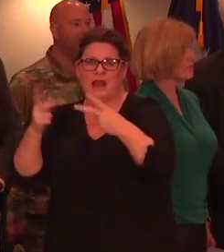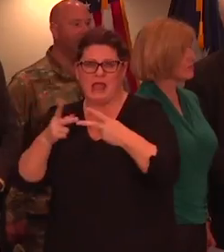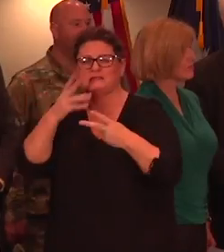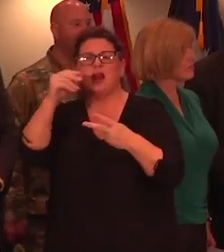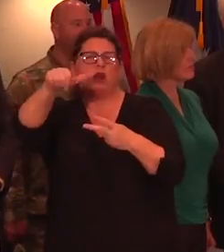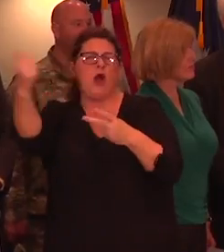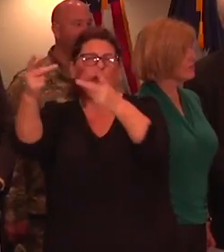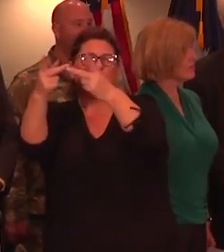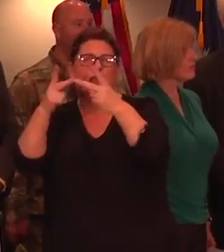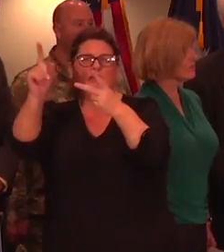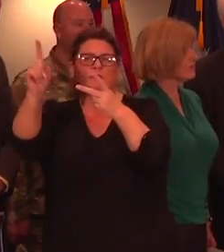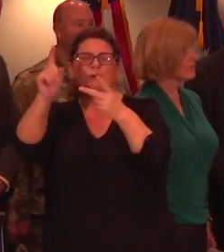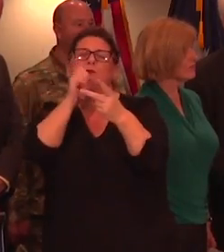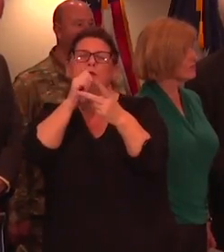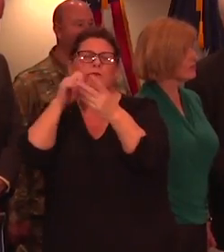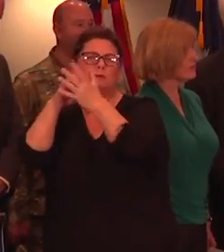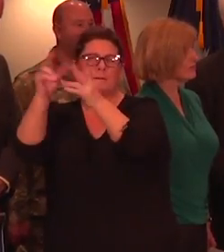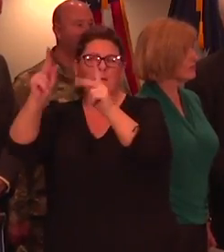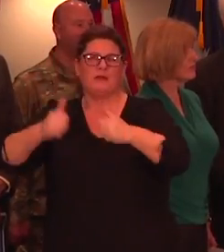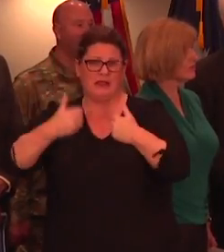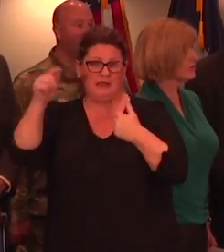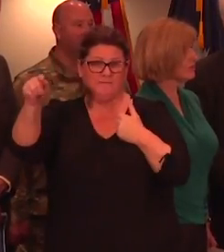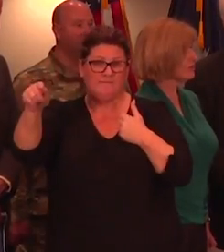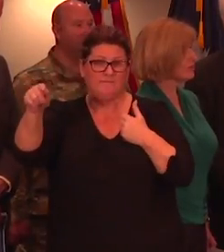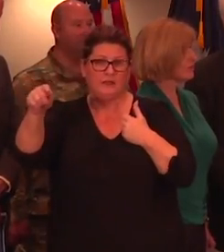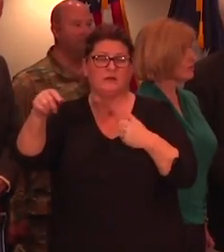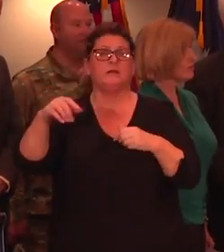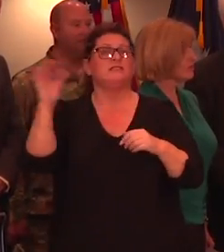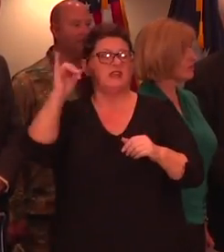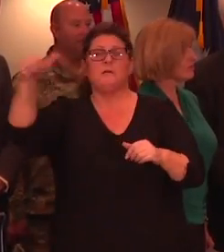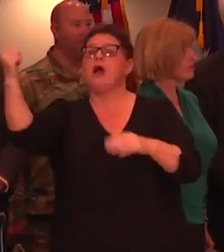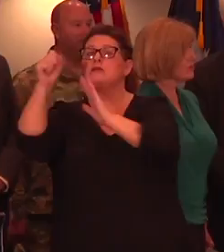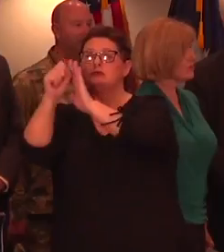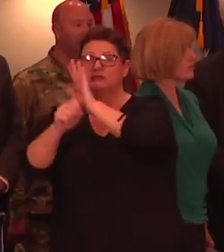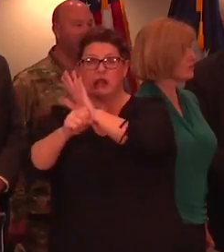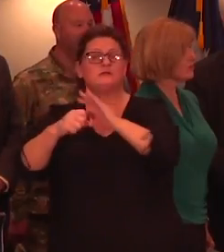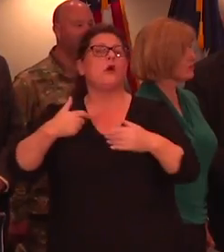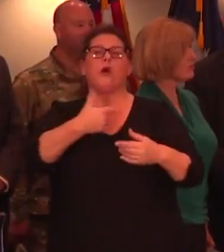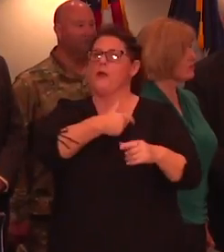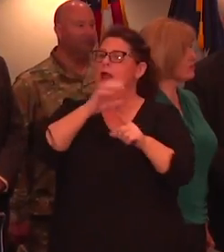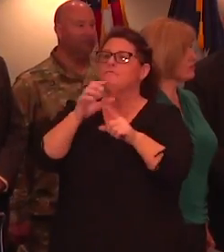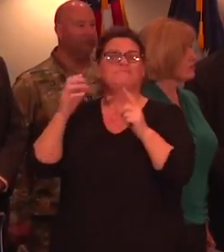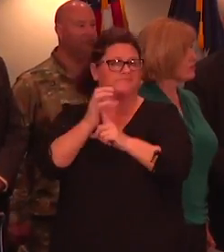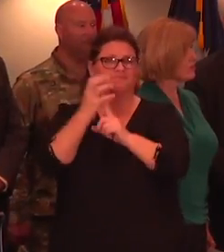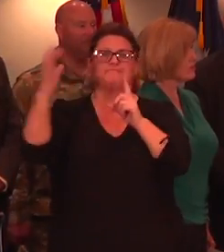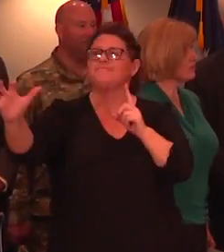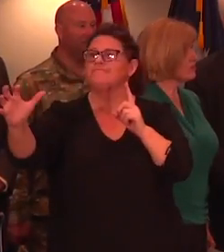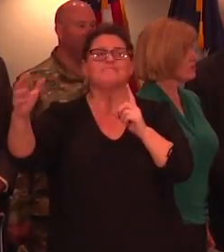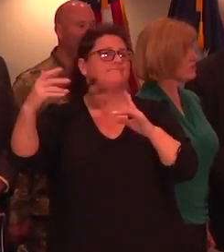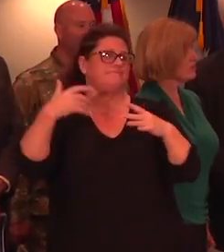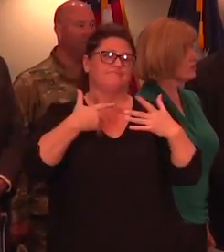unique circumstances. We, like other states, are also beginning to practice social distancing for communities as a